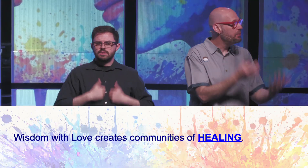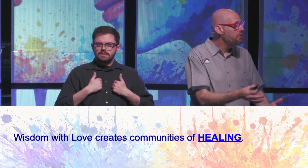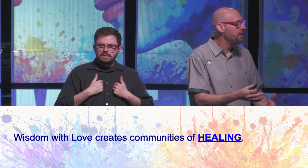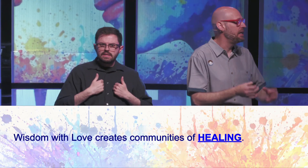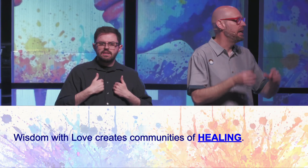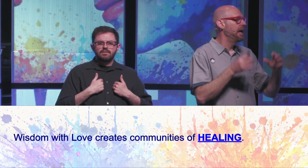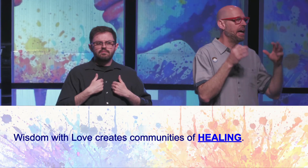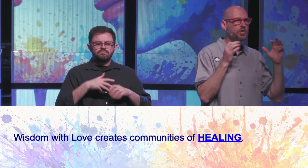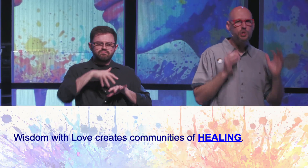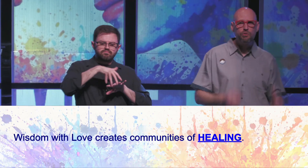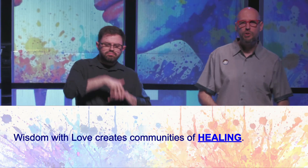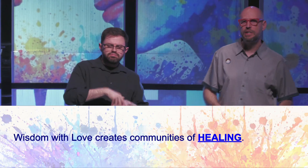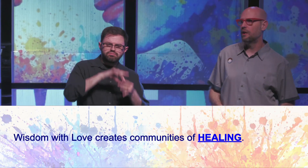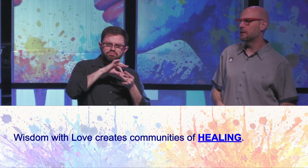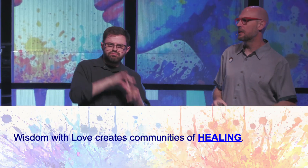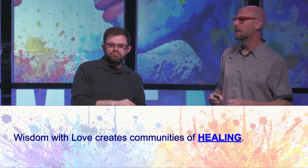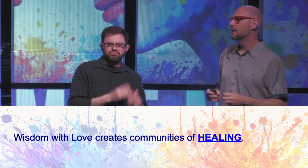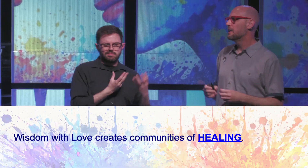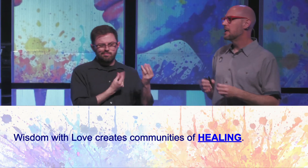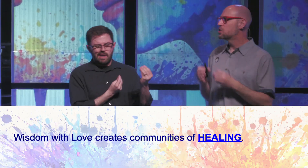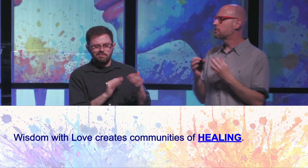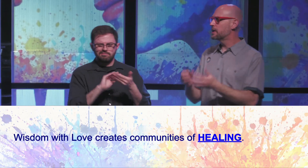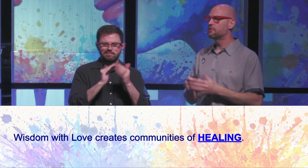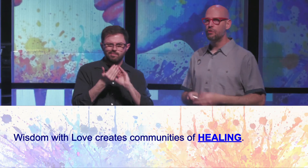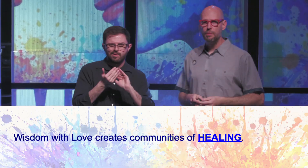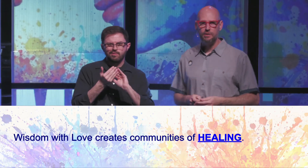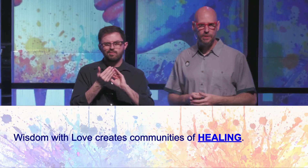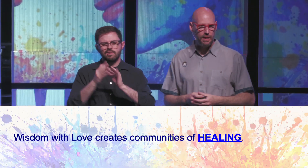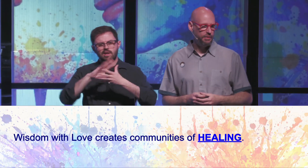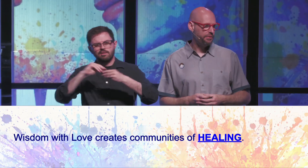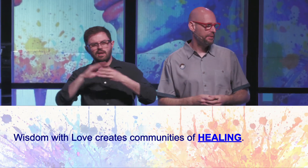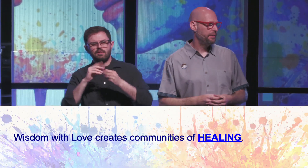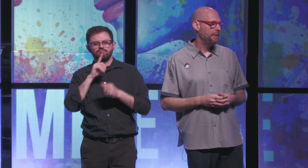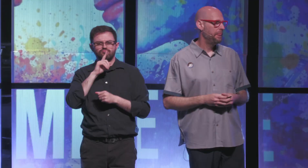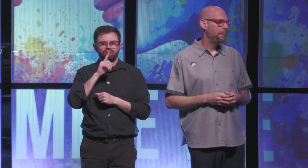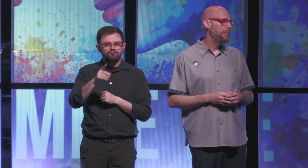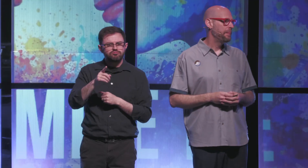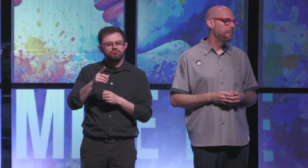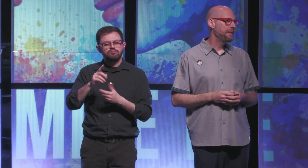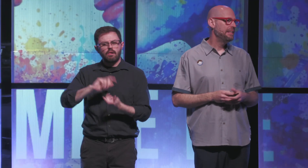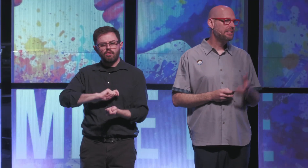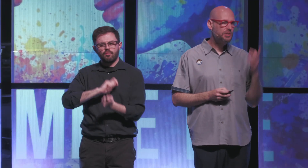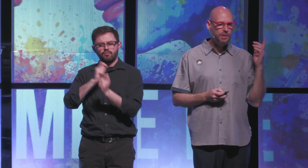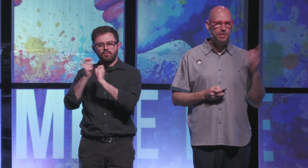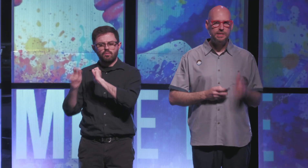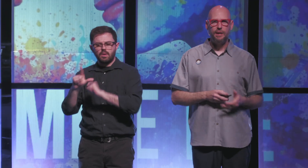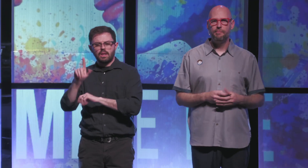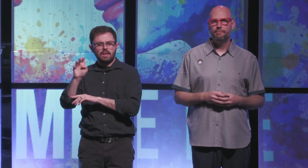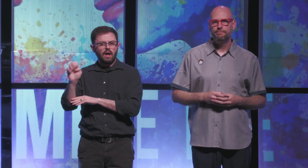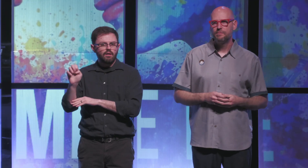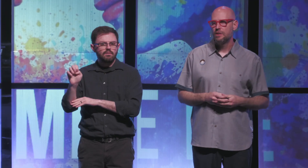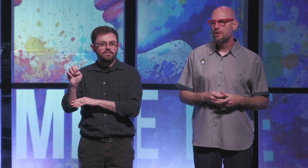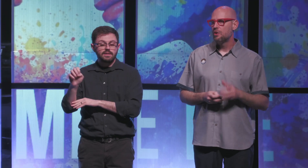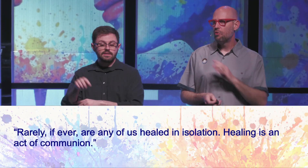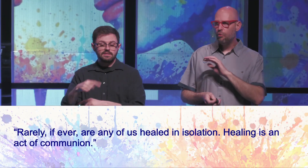and community and truth-telling and transformative love. And this is what she